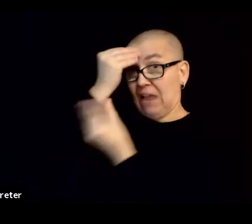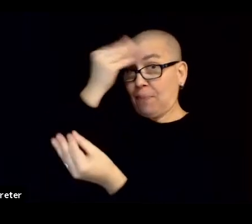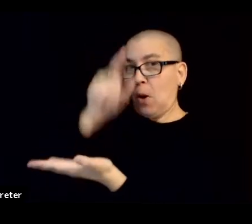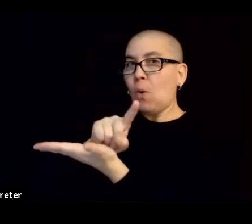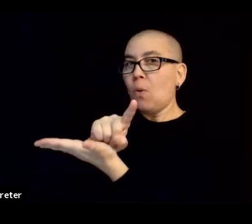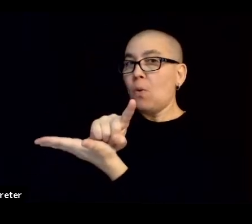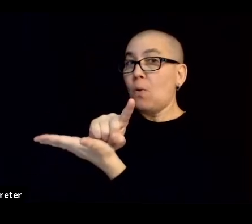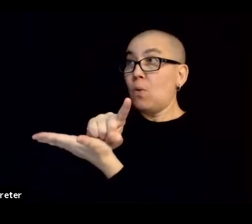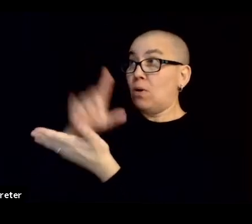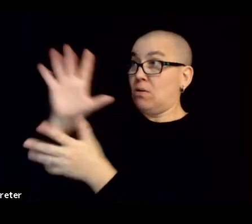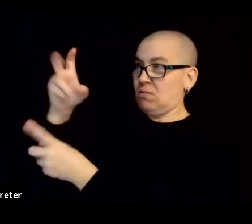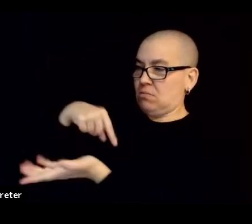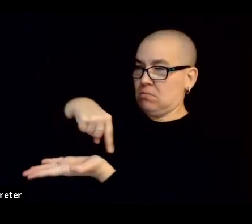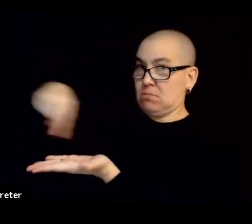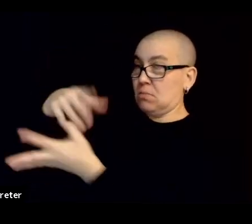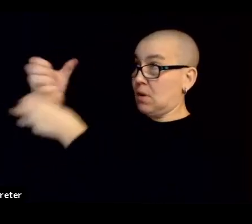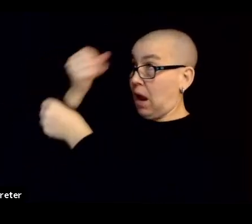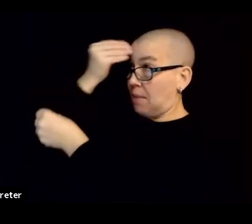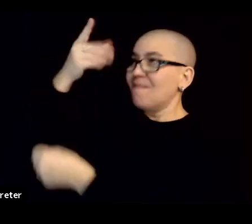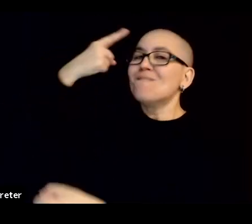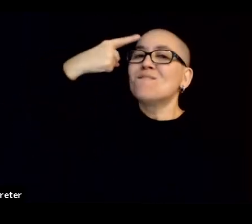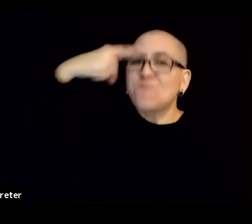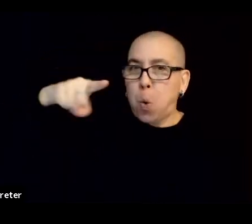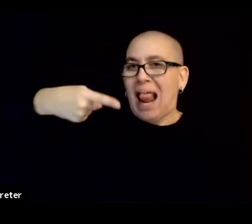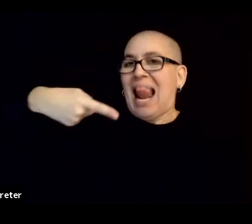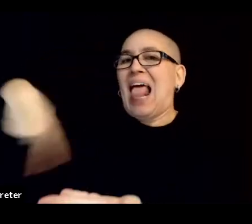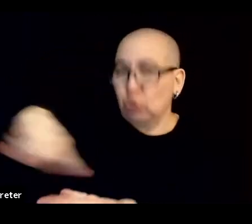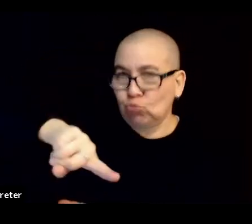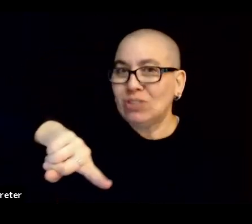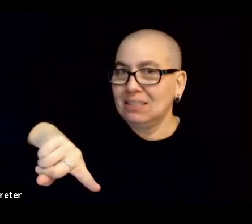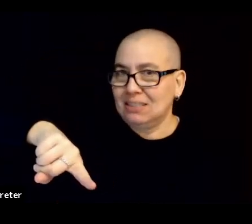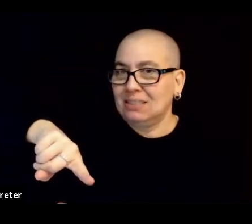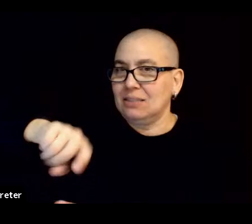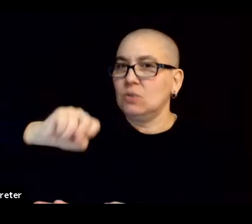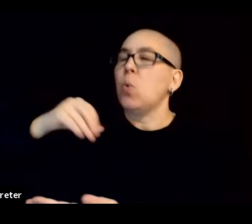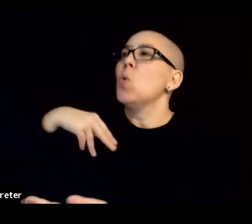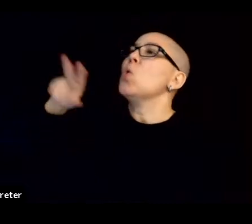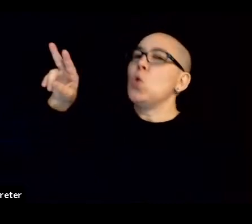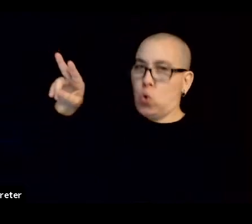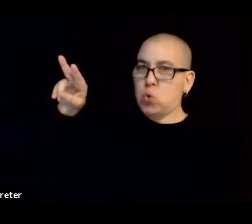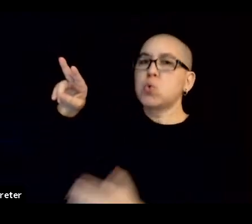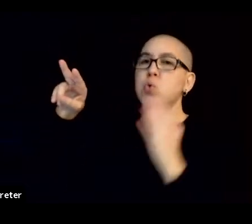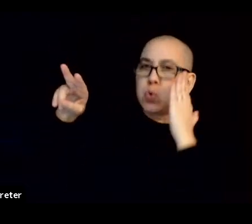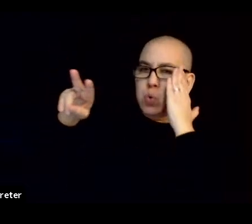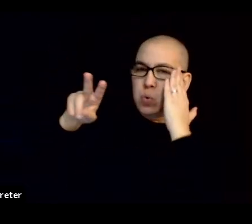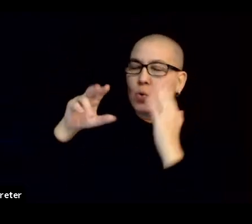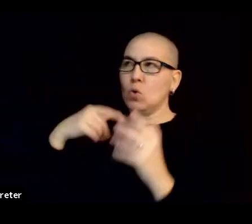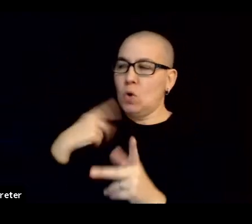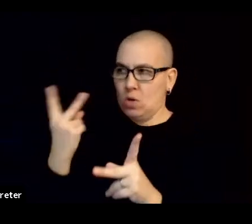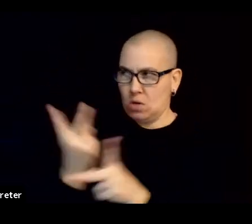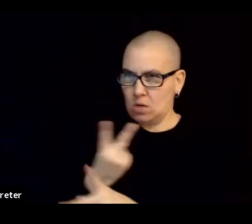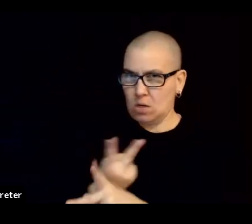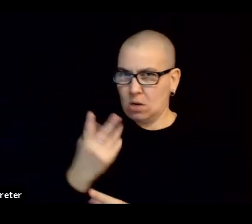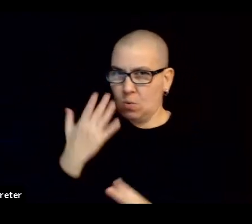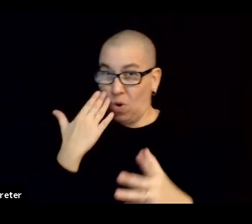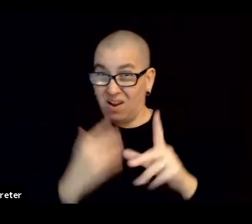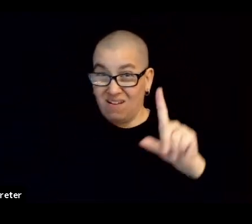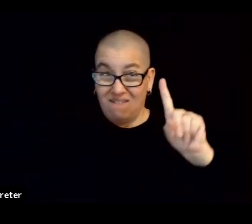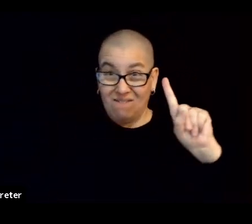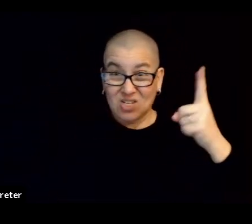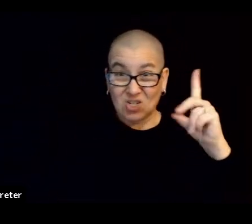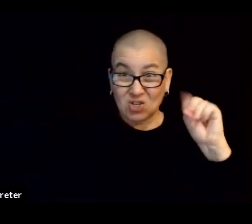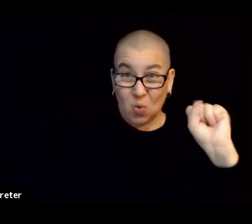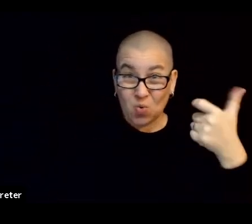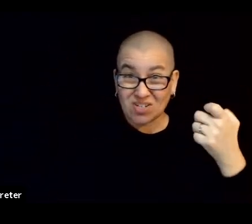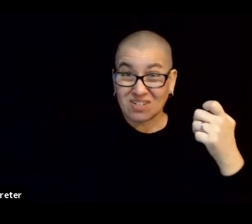first doses and second doses. The 60,000 a week number is the first dose number. So